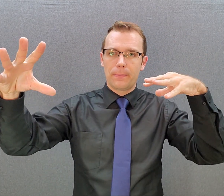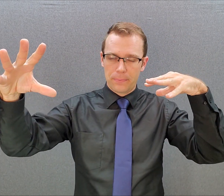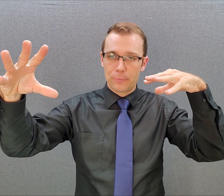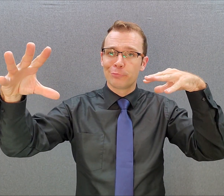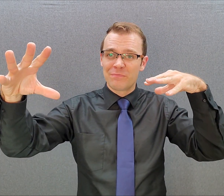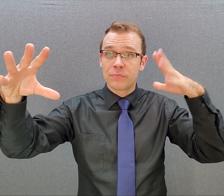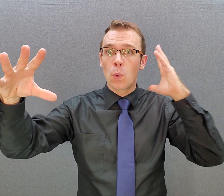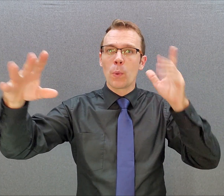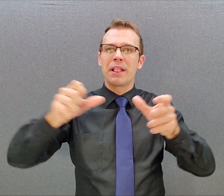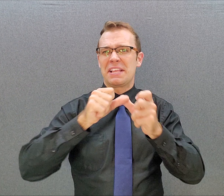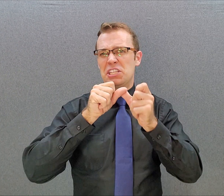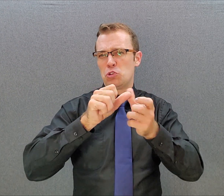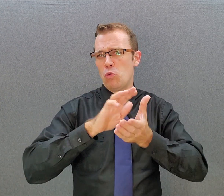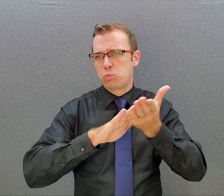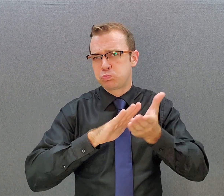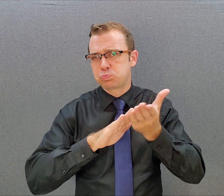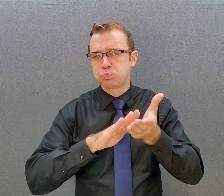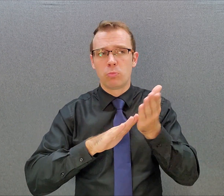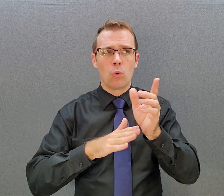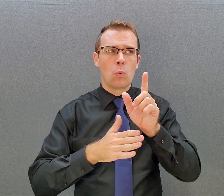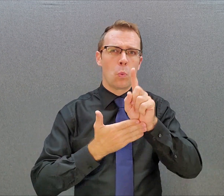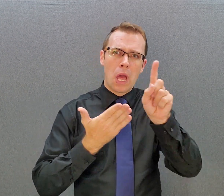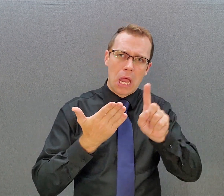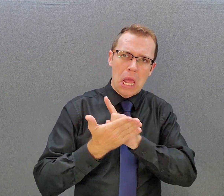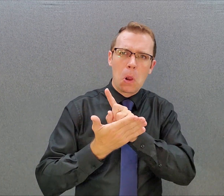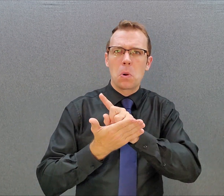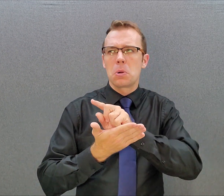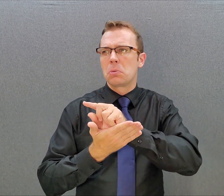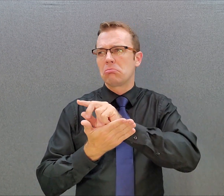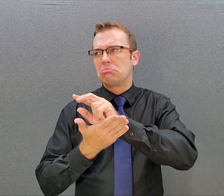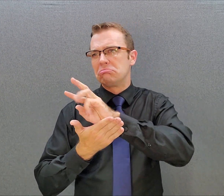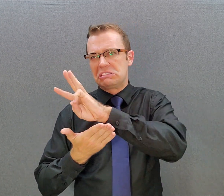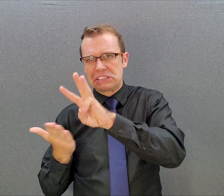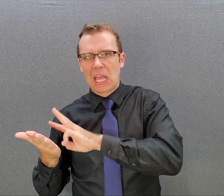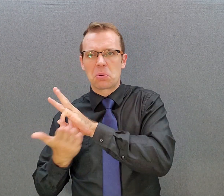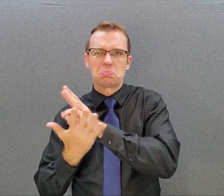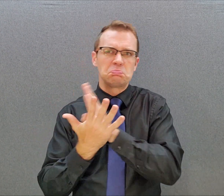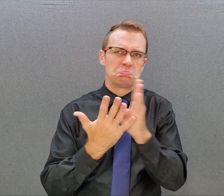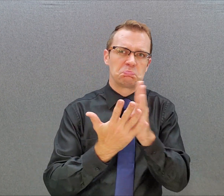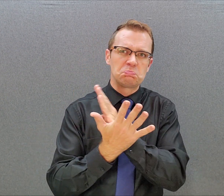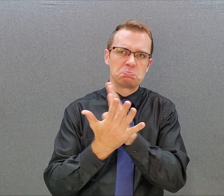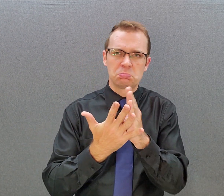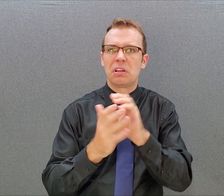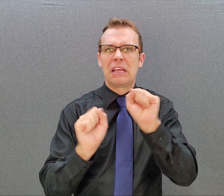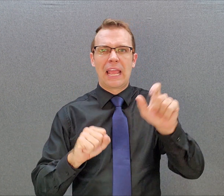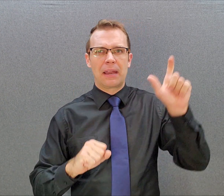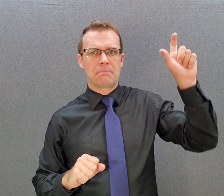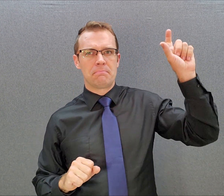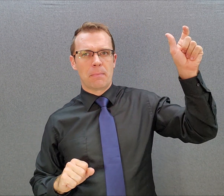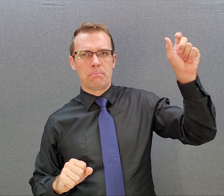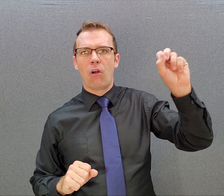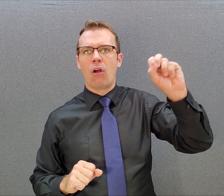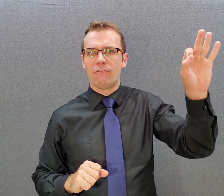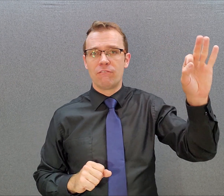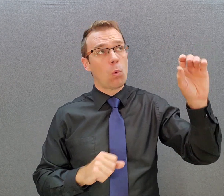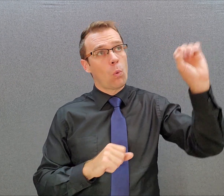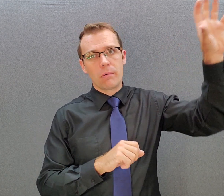on type, continue to operate for 1 to 6 hours and can be turned off manually to be used as a